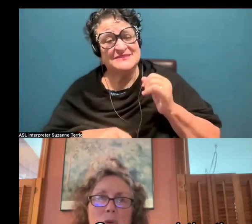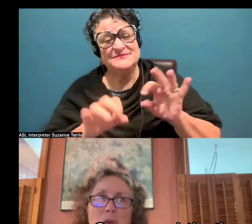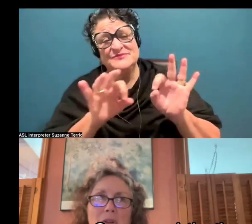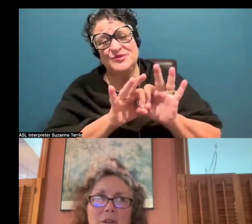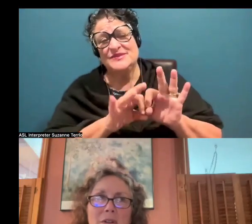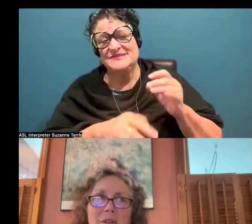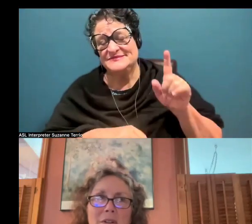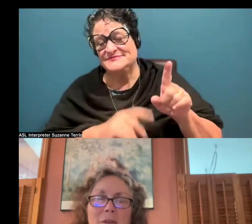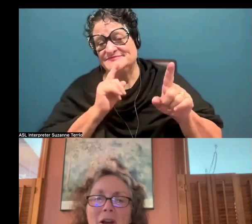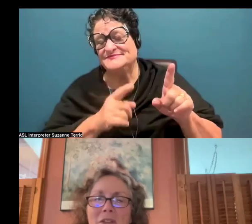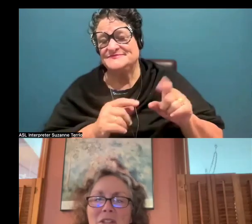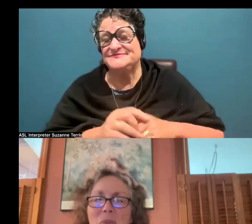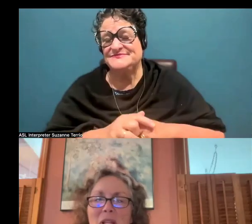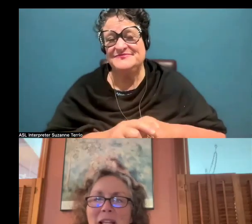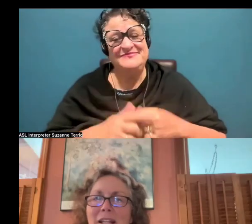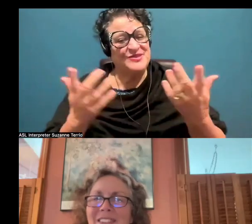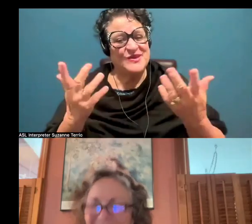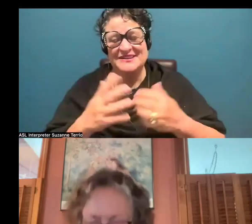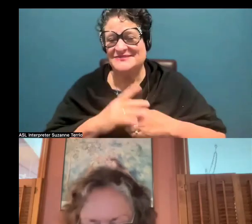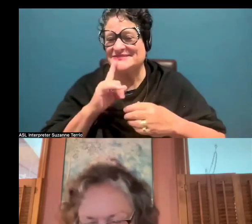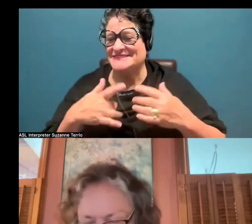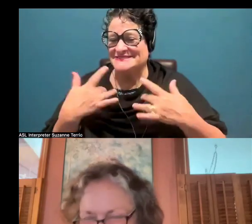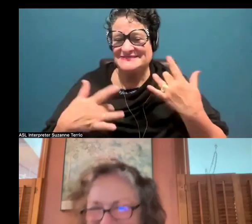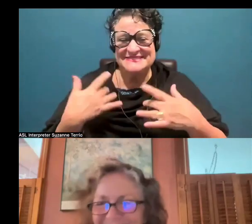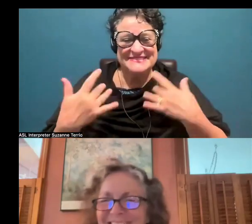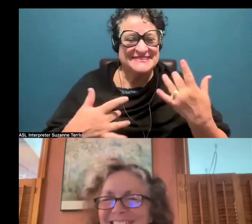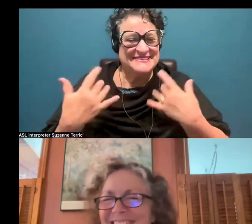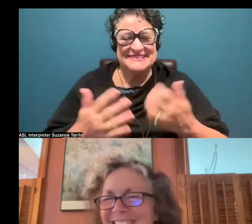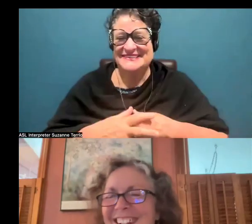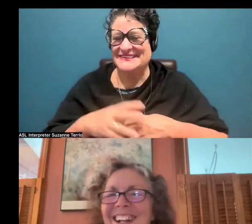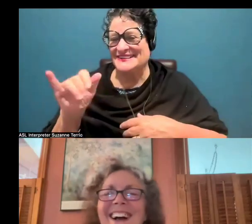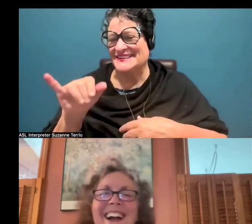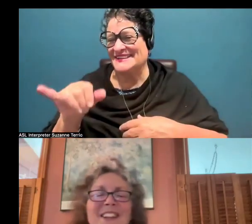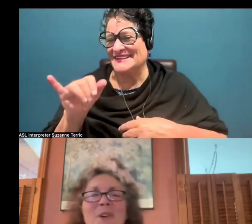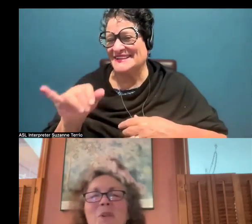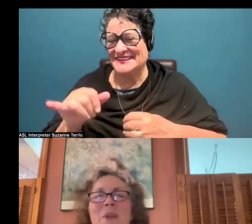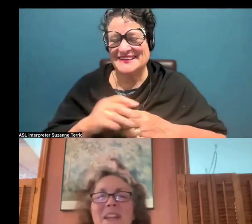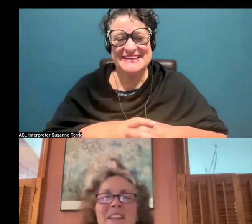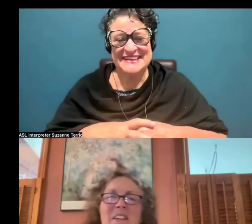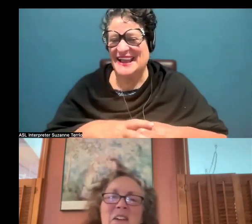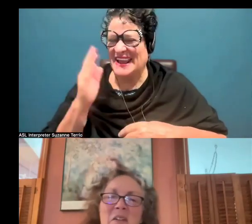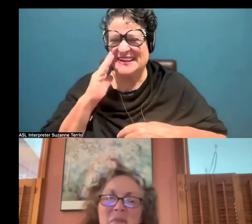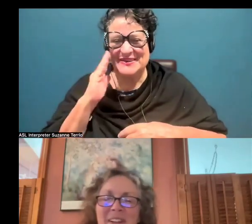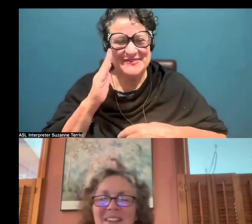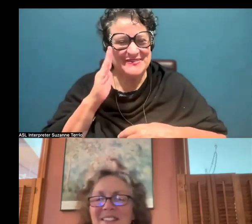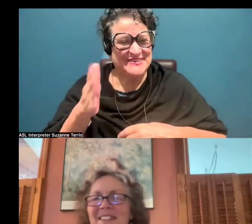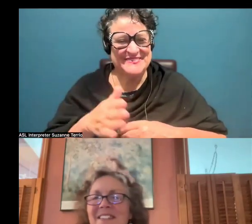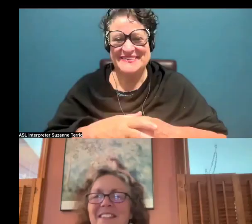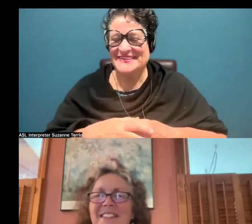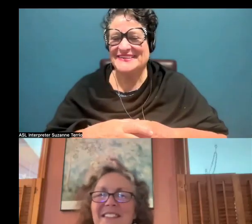It's really important. Wow, this has been exciting. Yeah, yeah. I knew it would be. Mm,